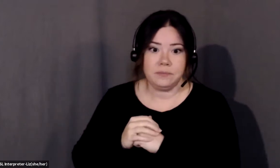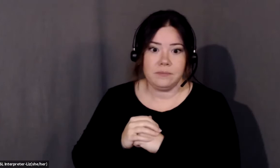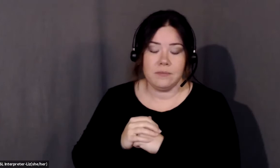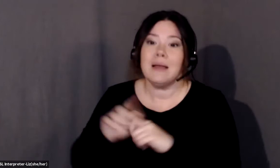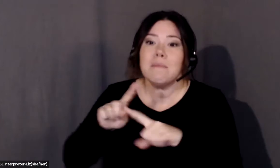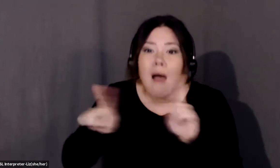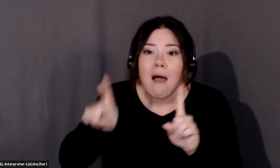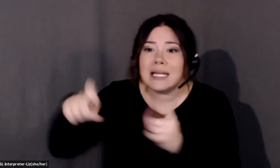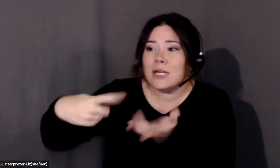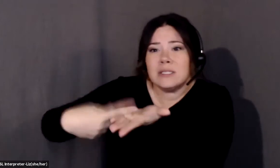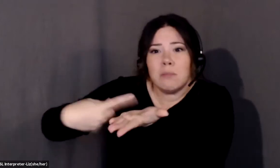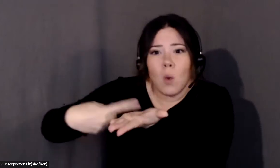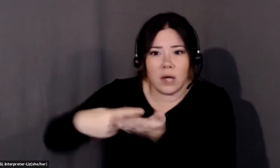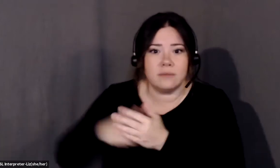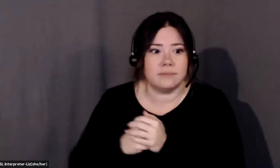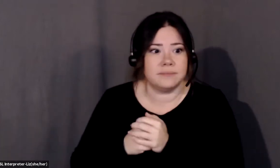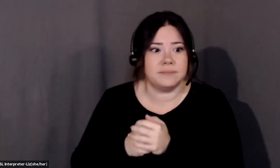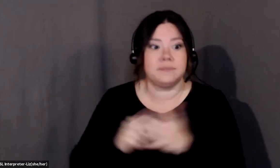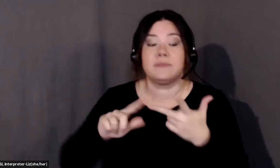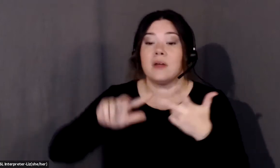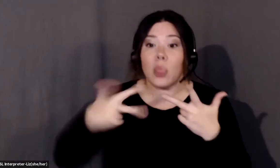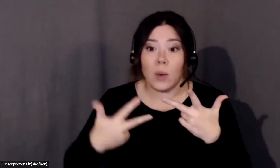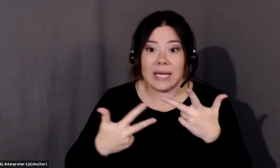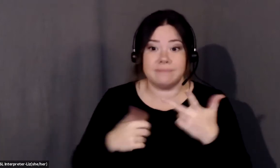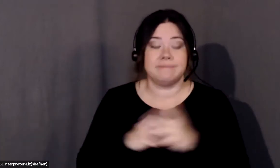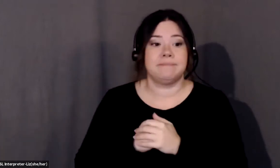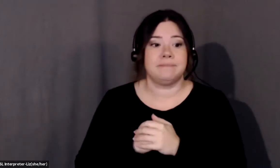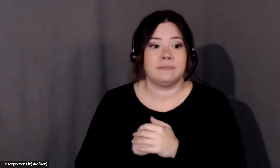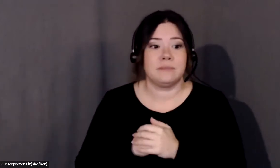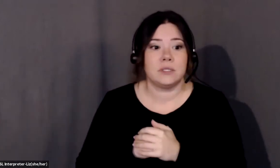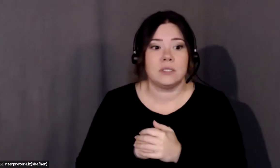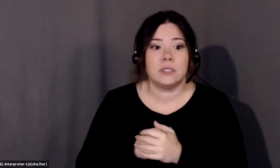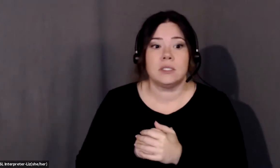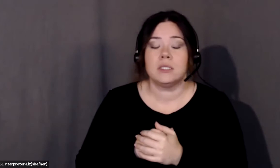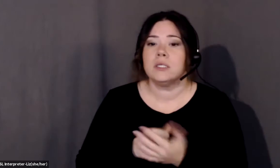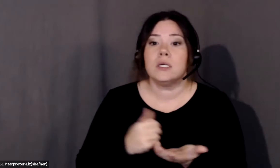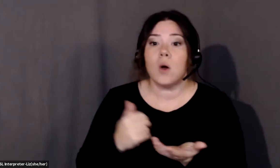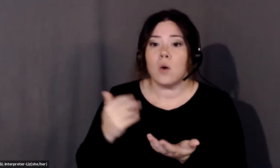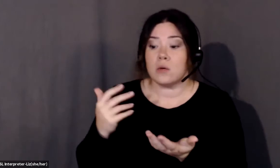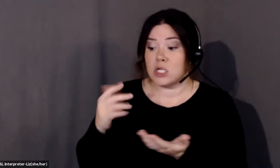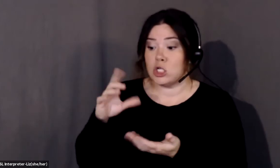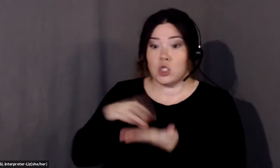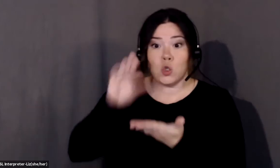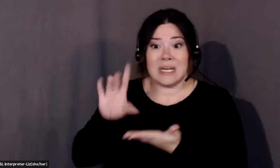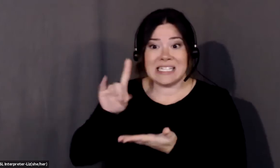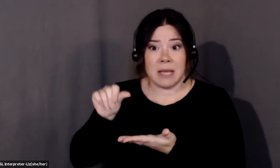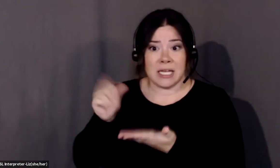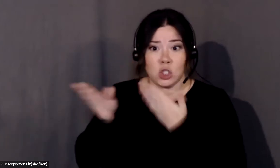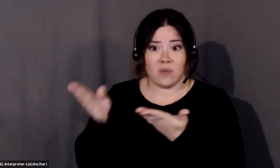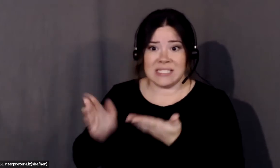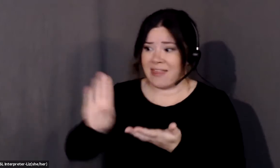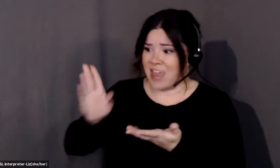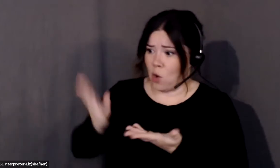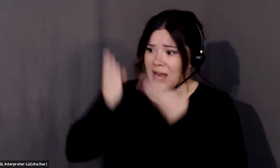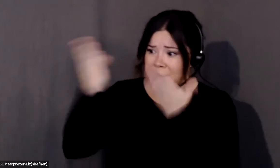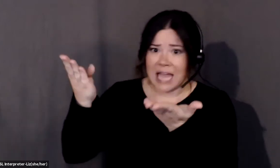explore. 3, what is Student Disability Services recommending and why? So a